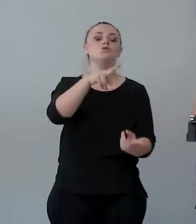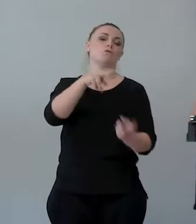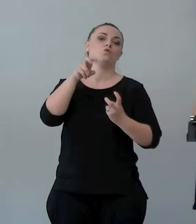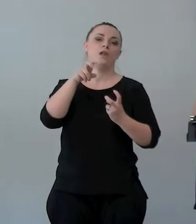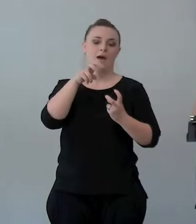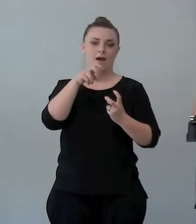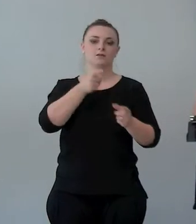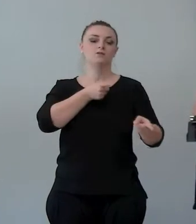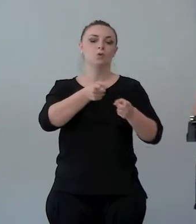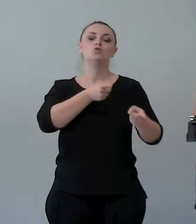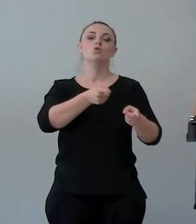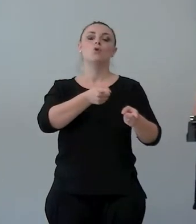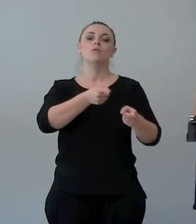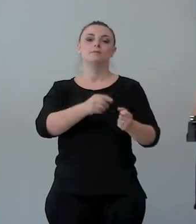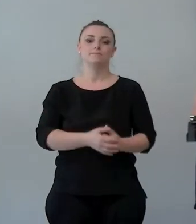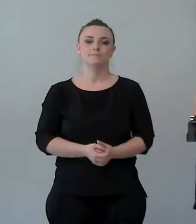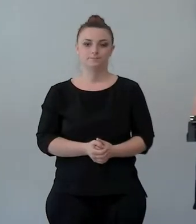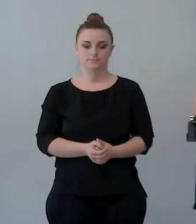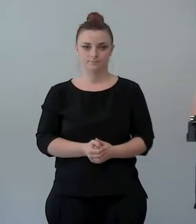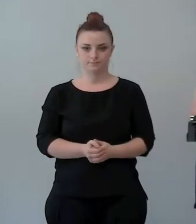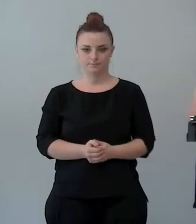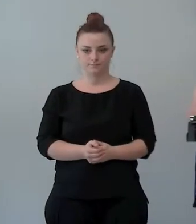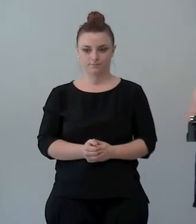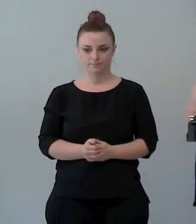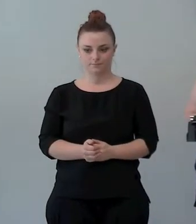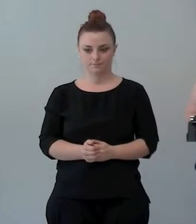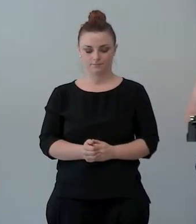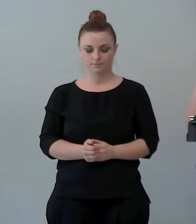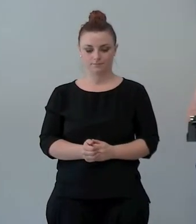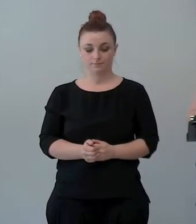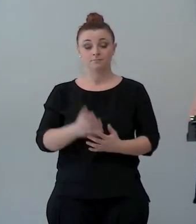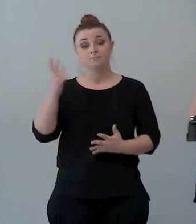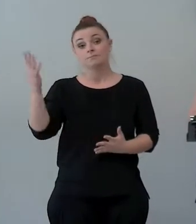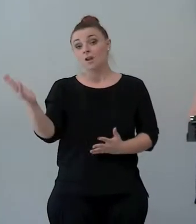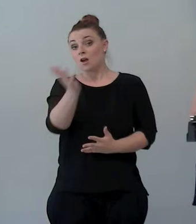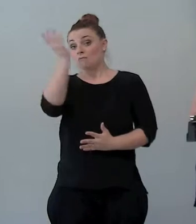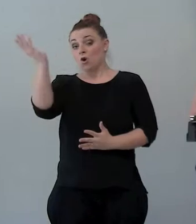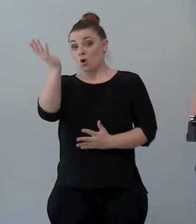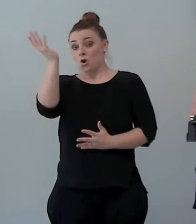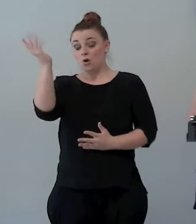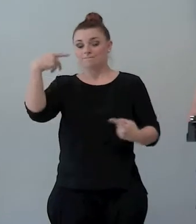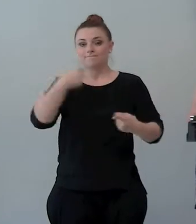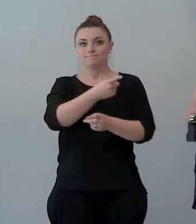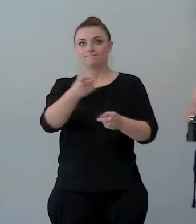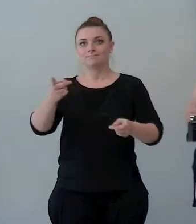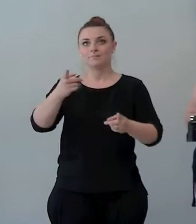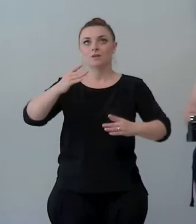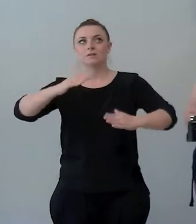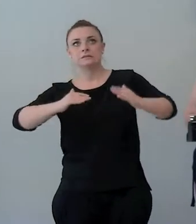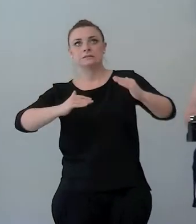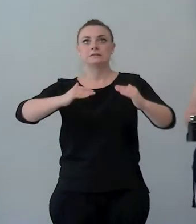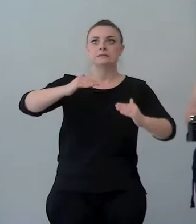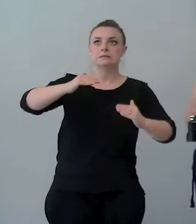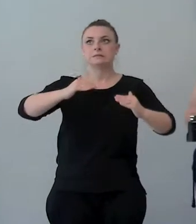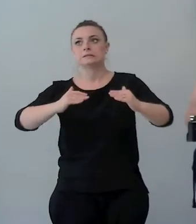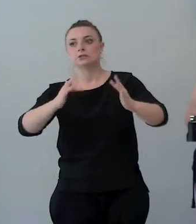Even if I didn't choose to be in that situation. Forse sei ancora indeciso se seguire Gesù ed